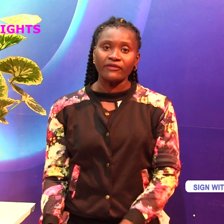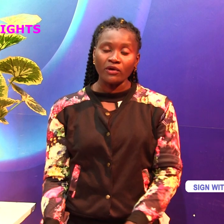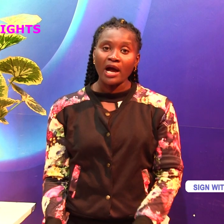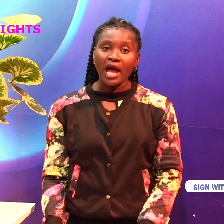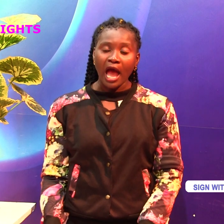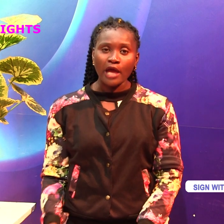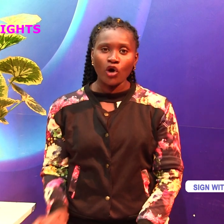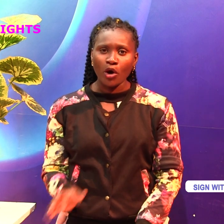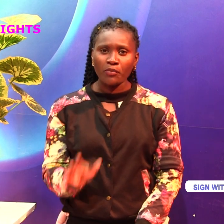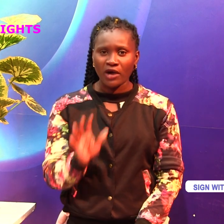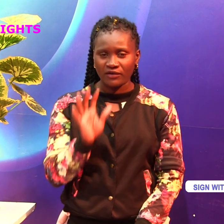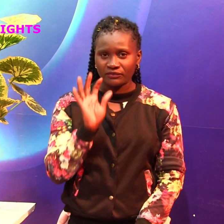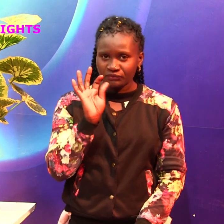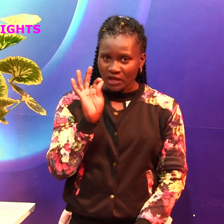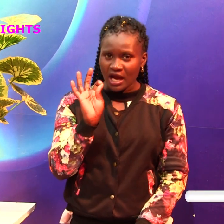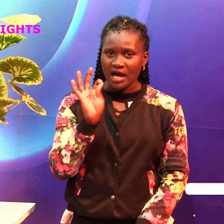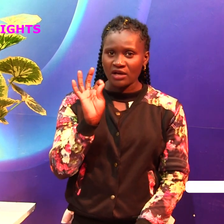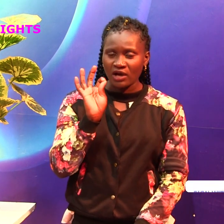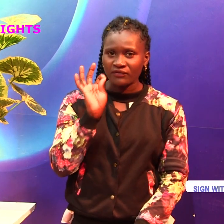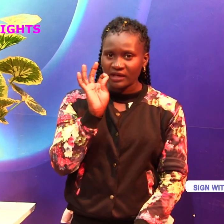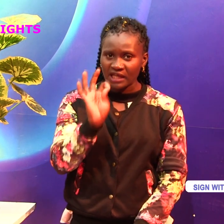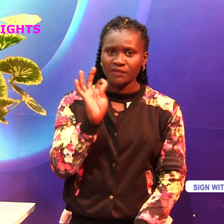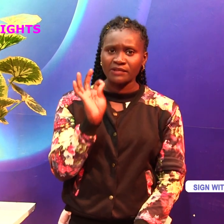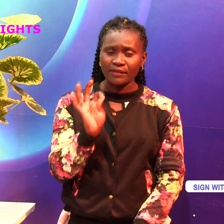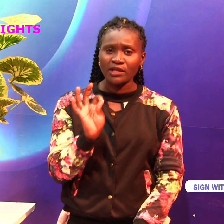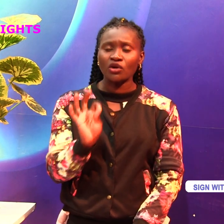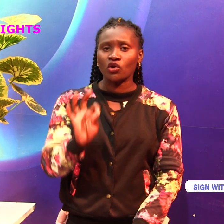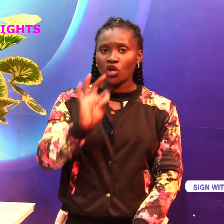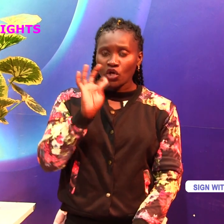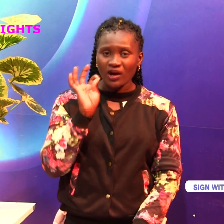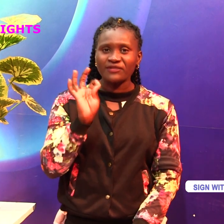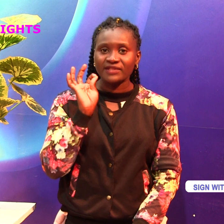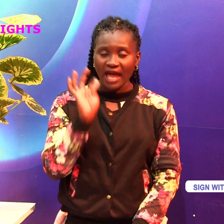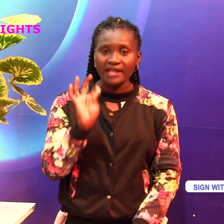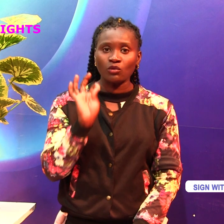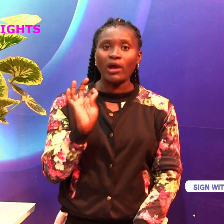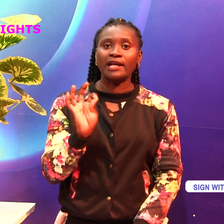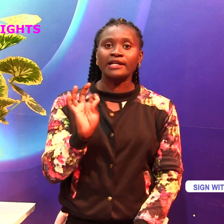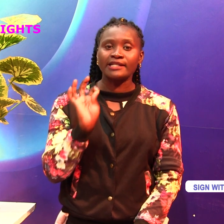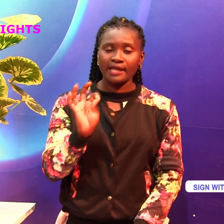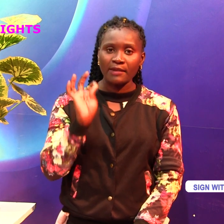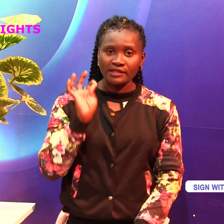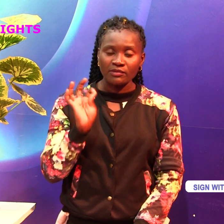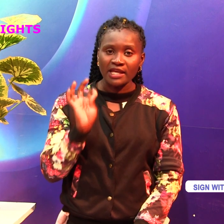viewer, I hope you have grasped something, or you have signed well, same as me here